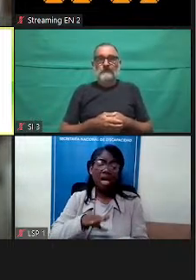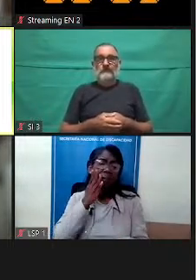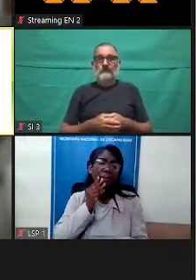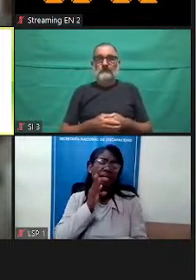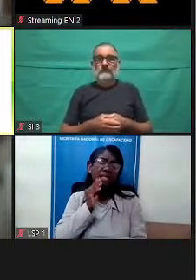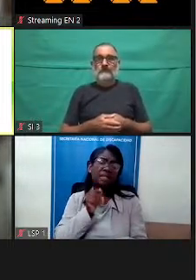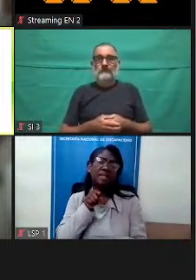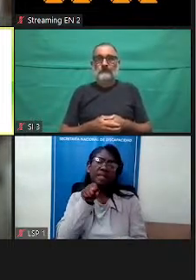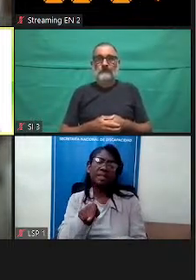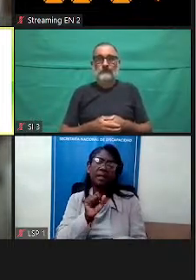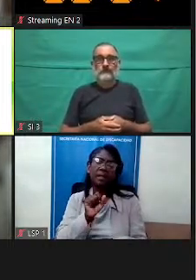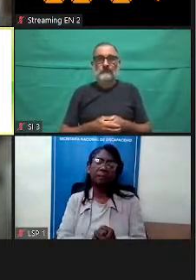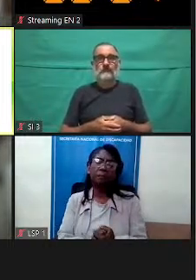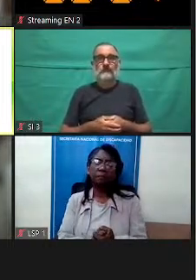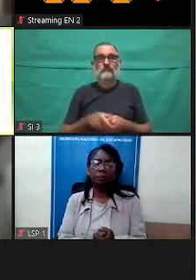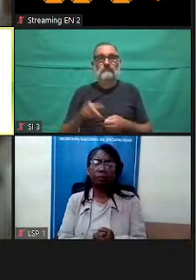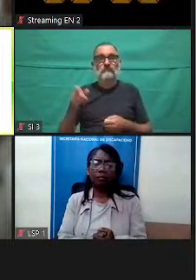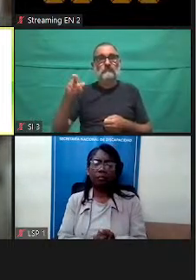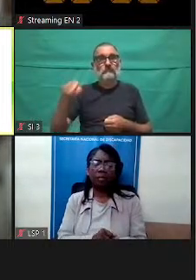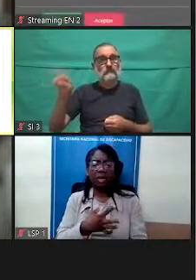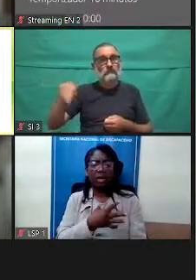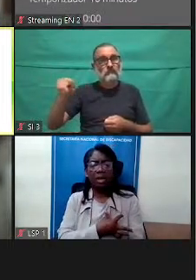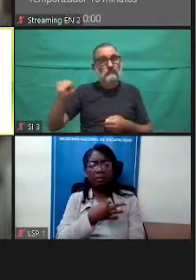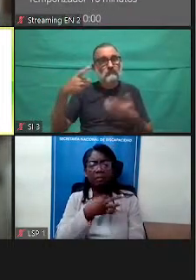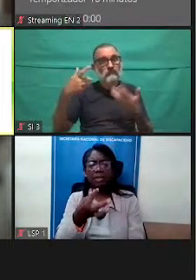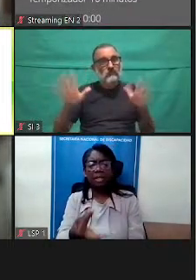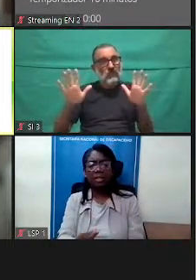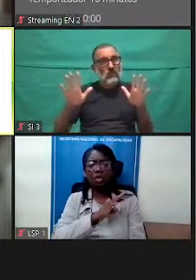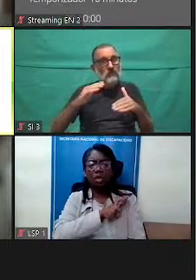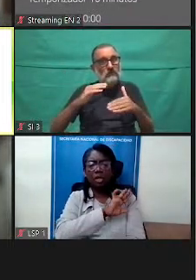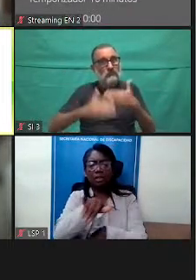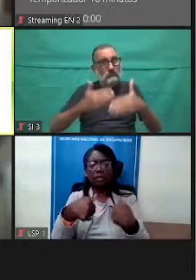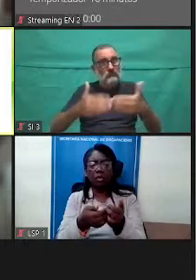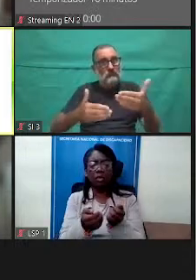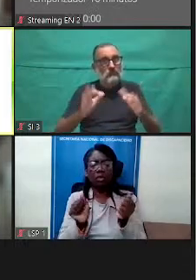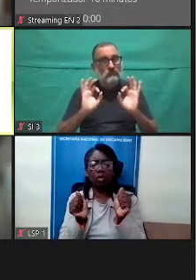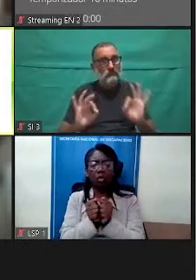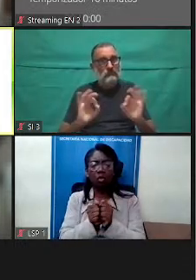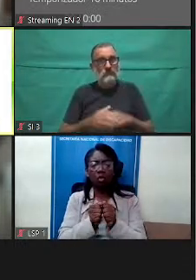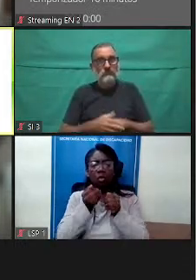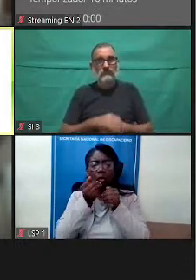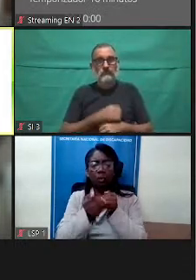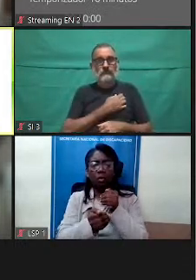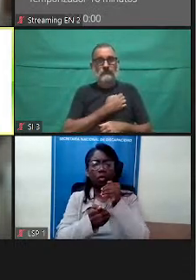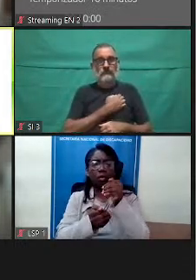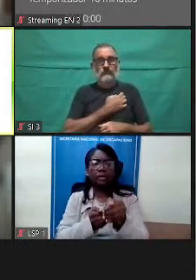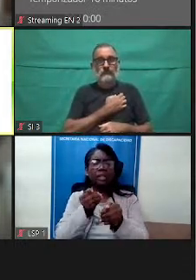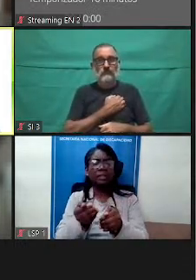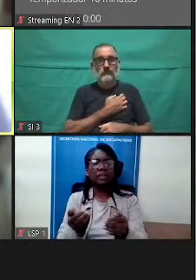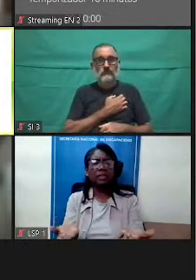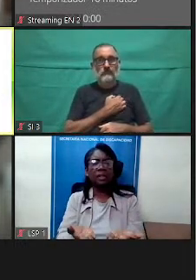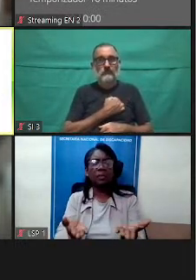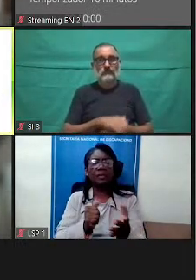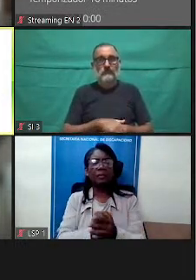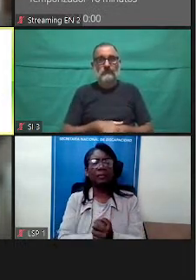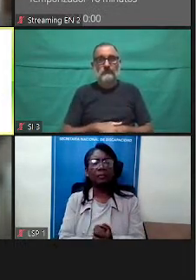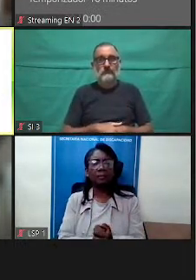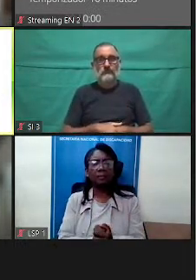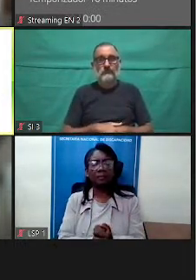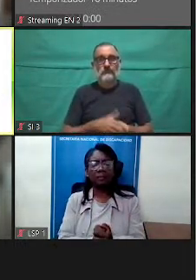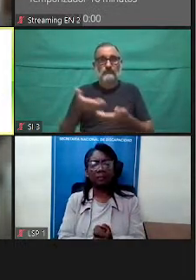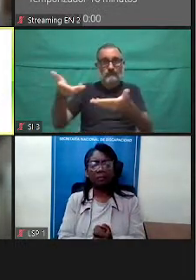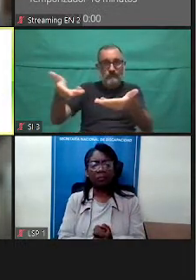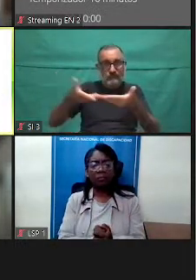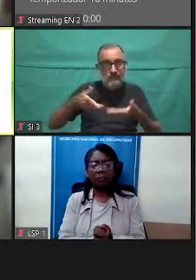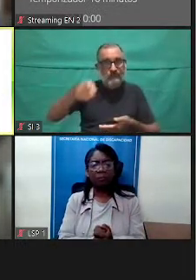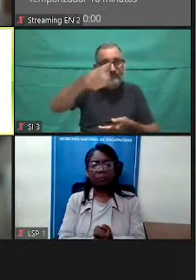been bad experiences but actually this is where the invitation needs to be done for all of us to accompany these processes and to be